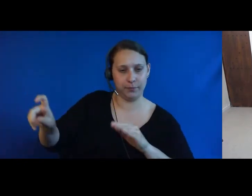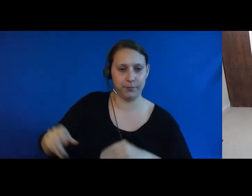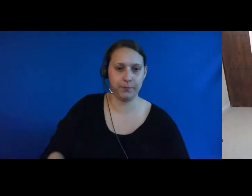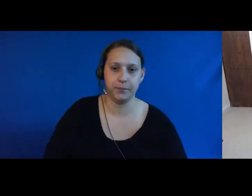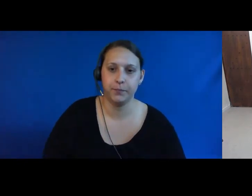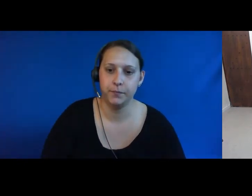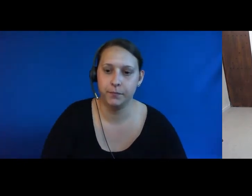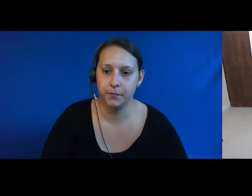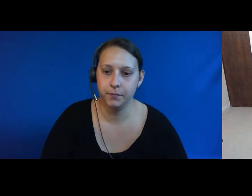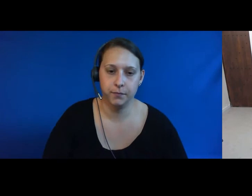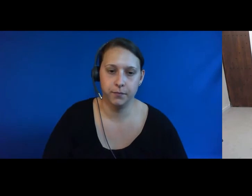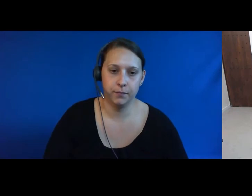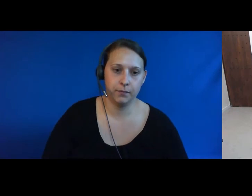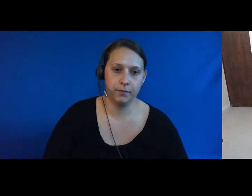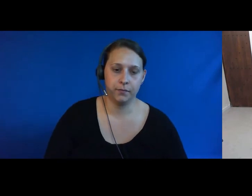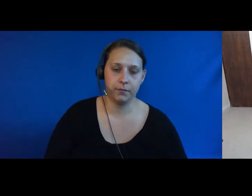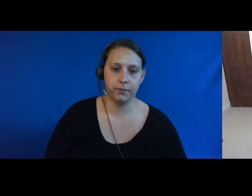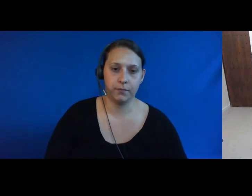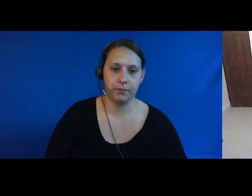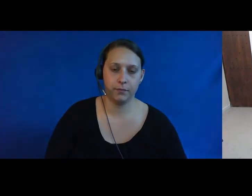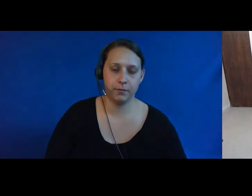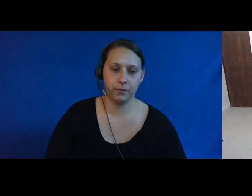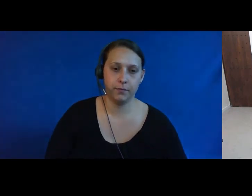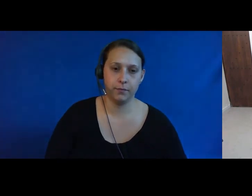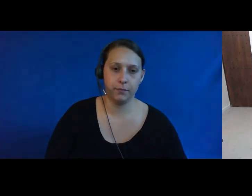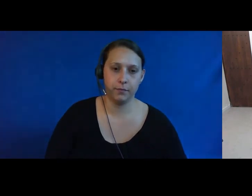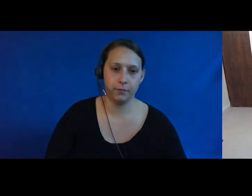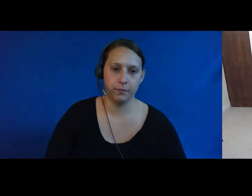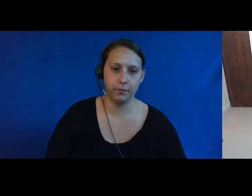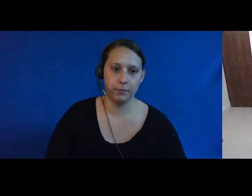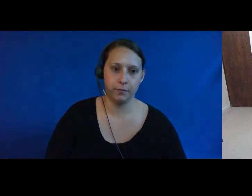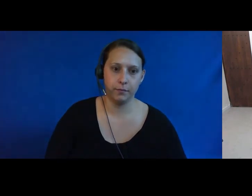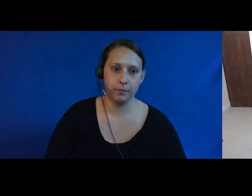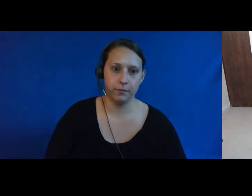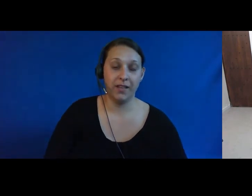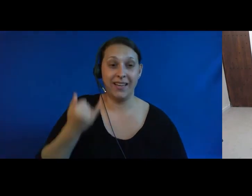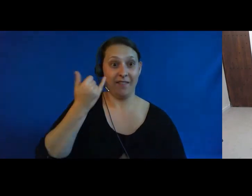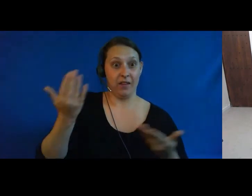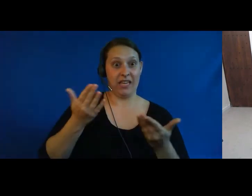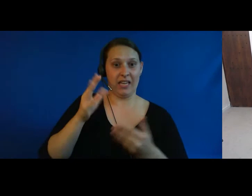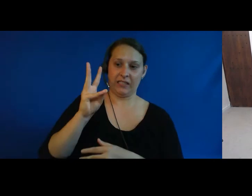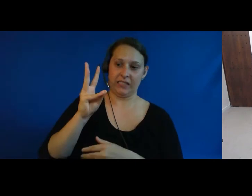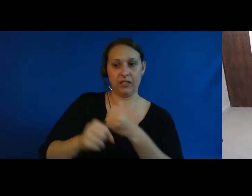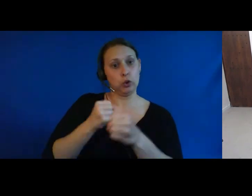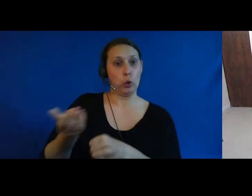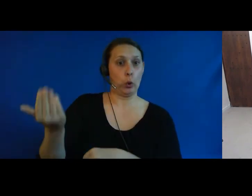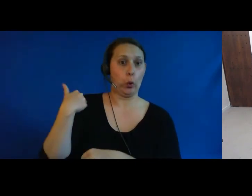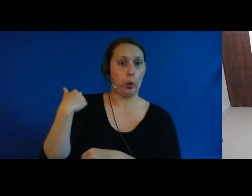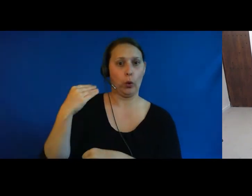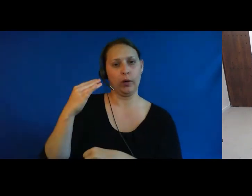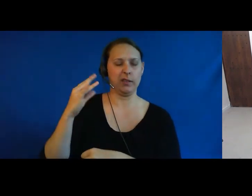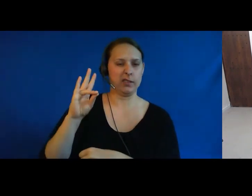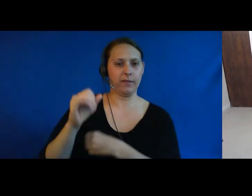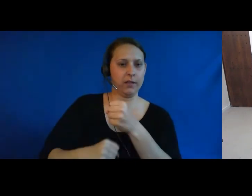One thing that you would notice if you were here over 6 or 7 years ago is the woodland had a